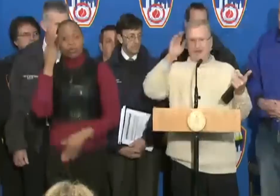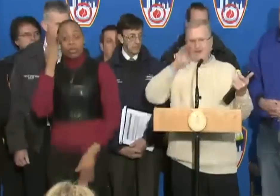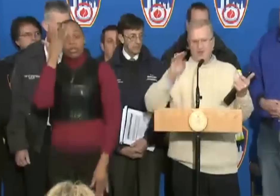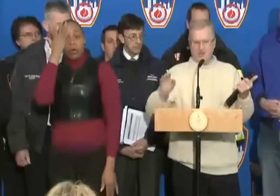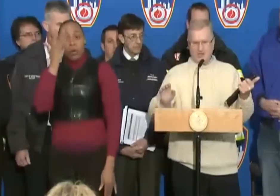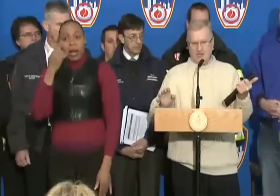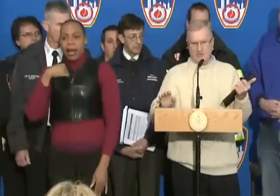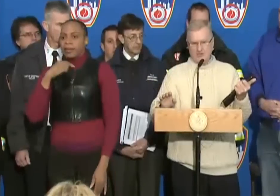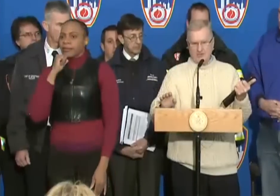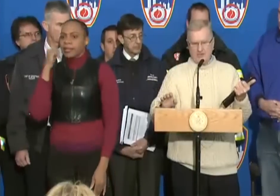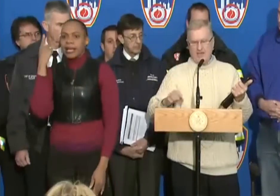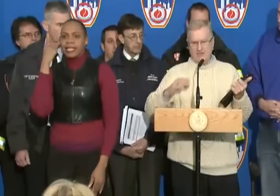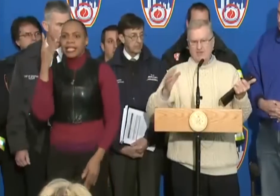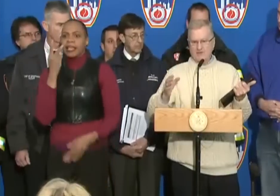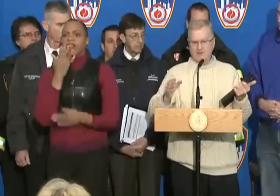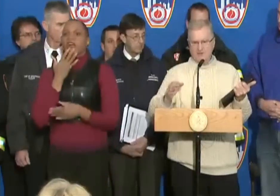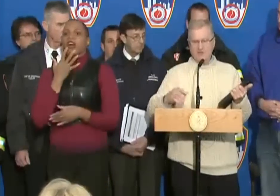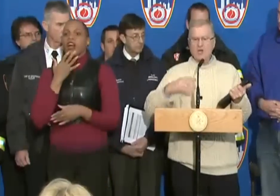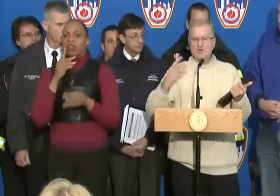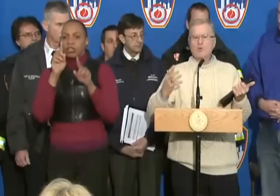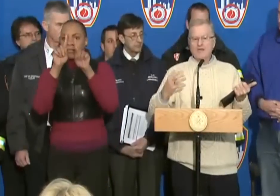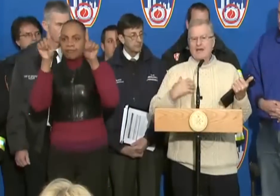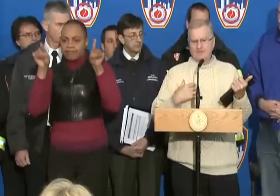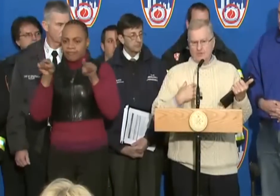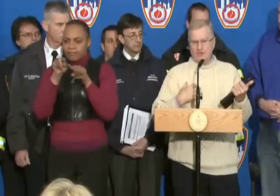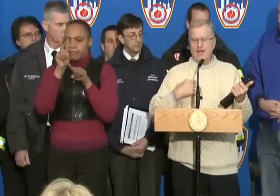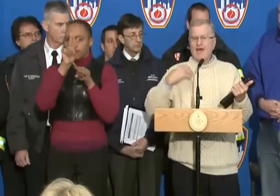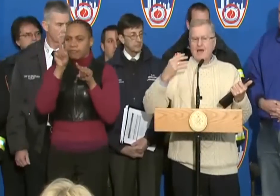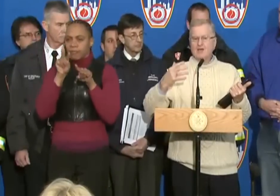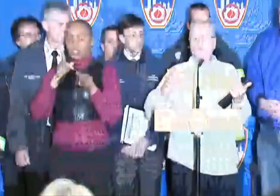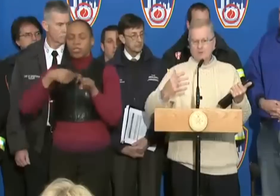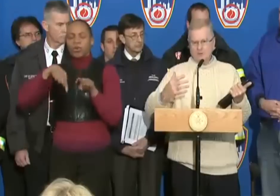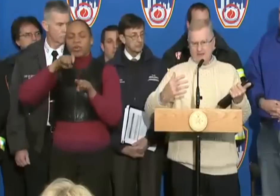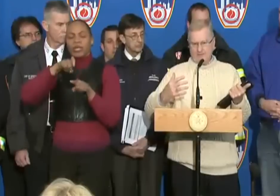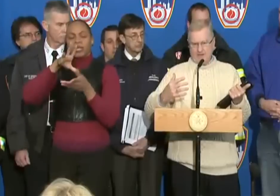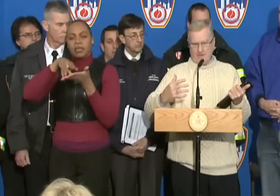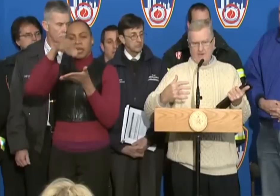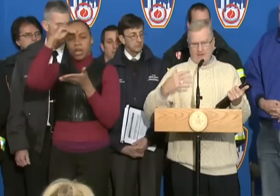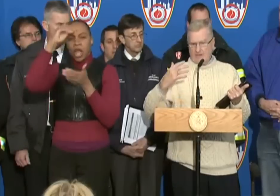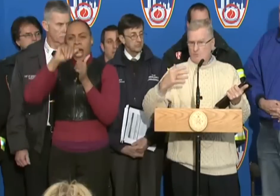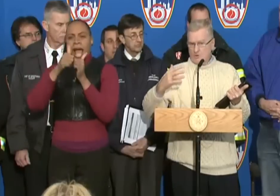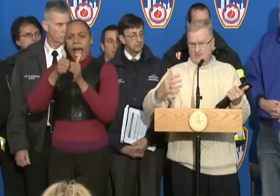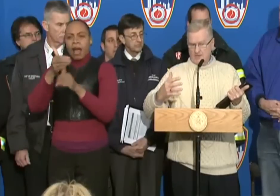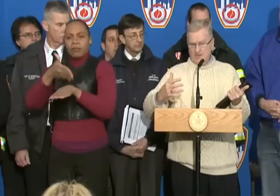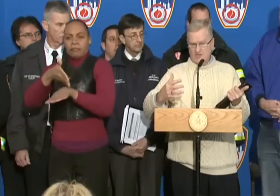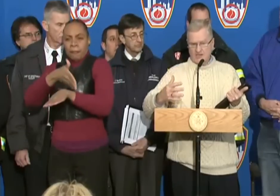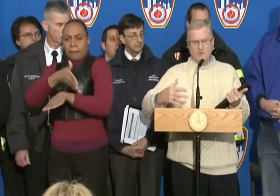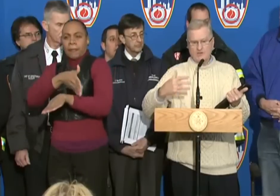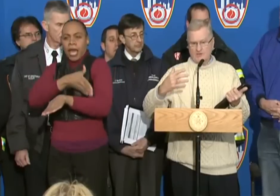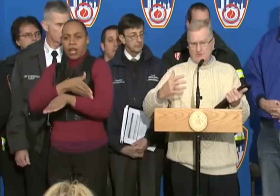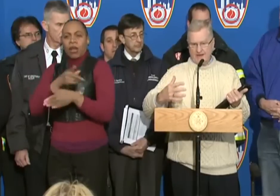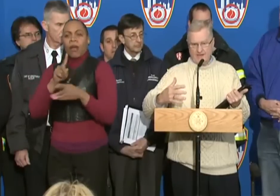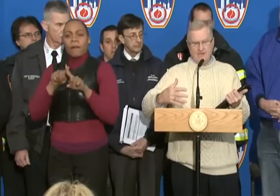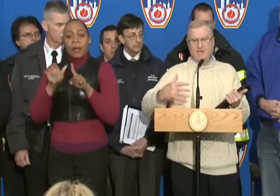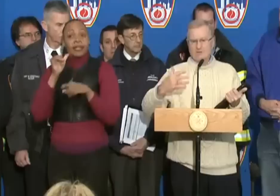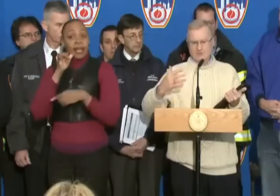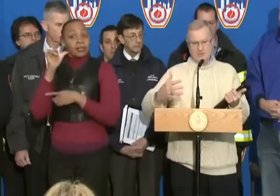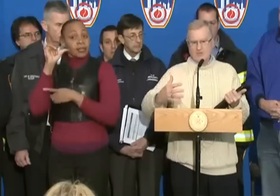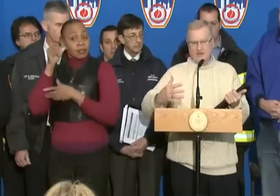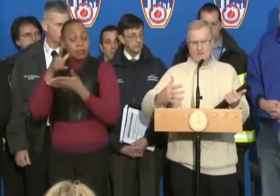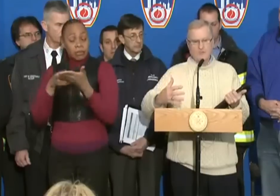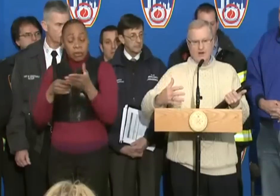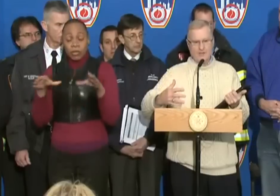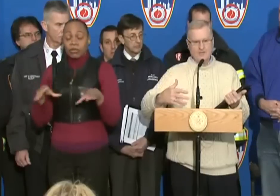why I didn't see the colors in there, and there's different reasons. So we have to learn how can we do that better. But I think what we did yesterday, we did the right thing.